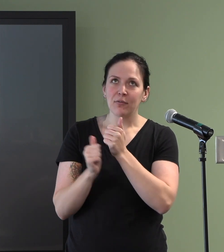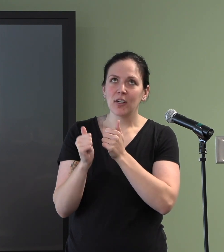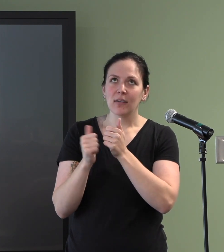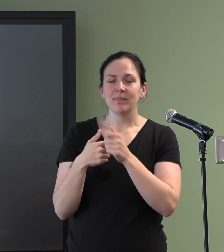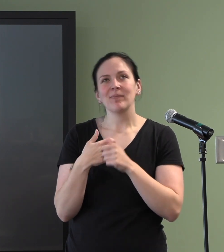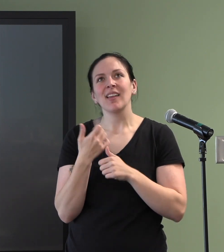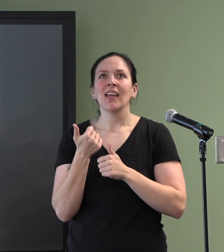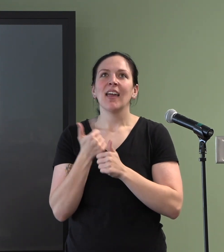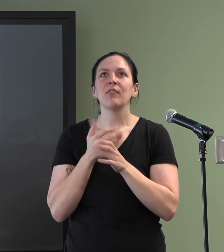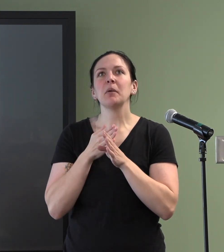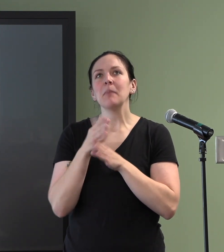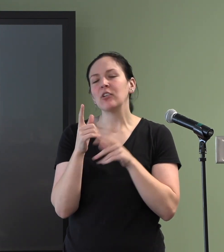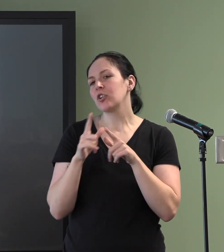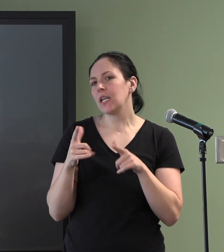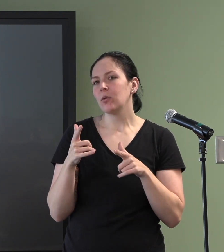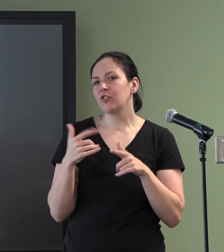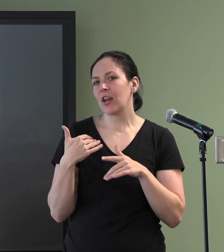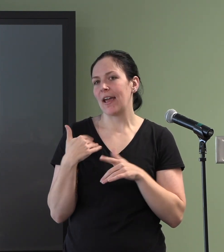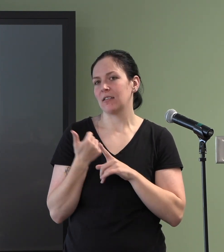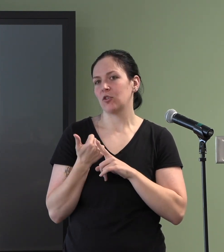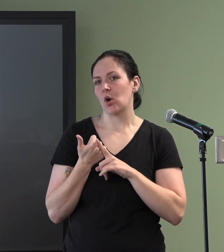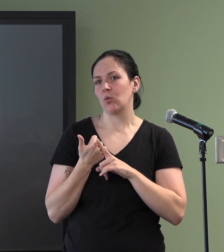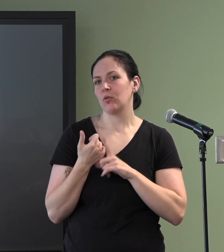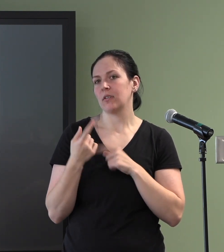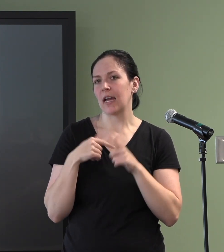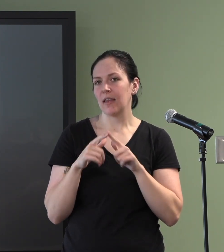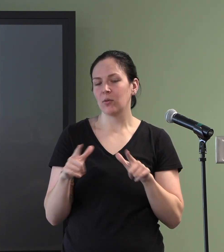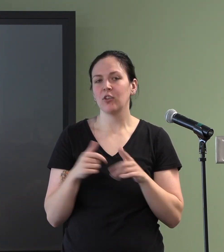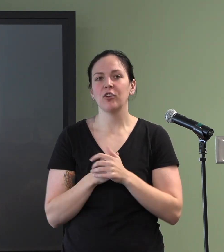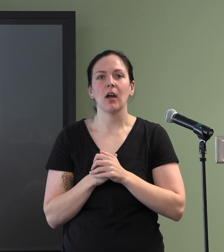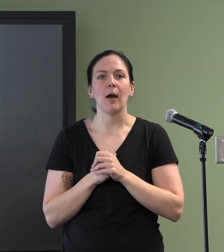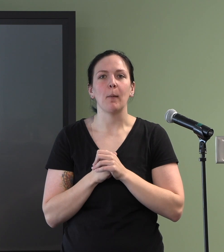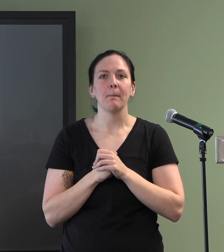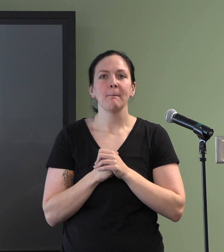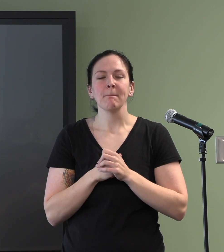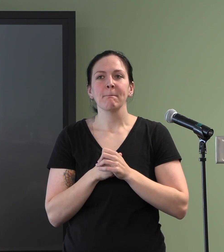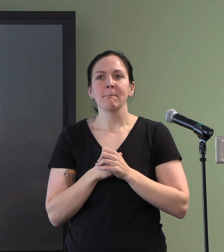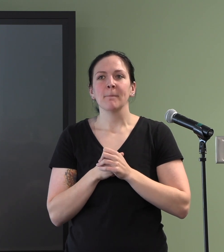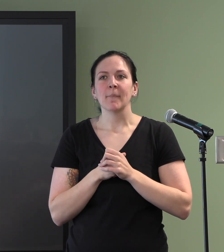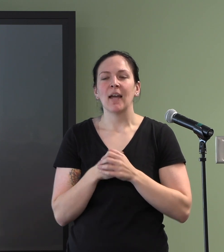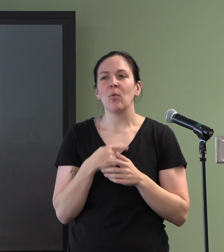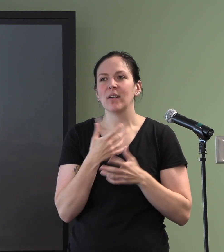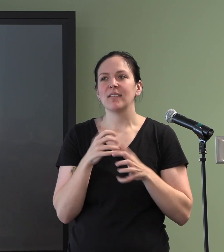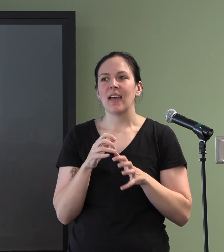Every major language has its own sign language. I don't want to say